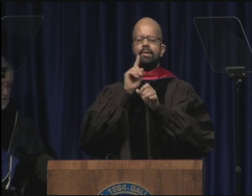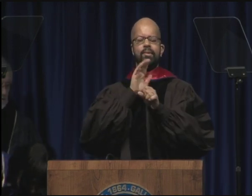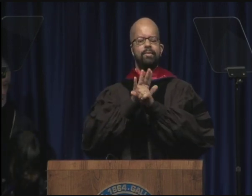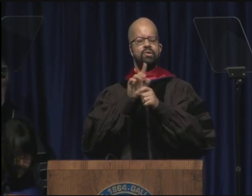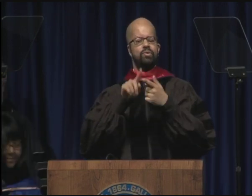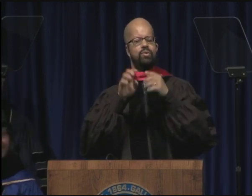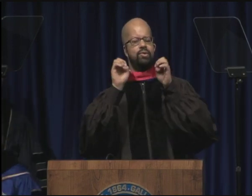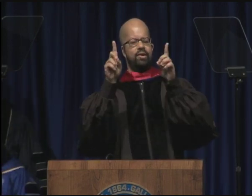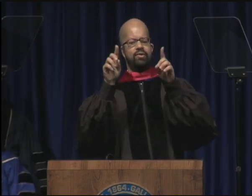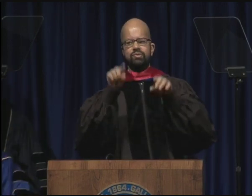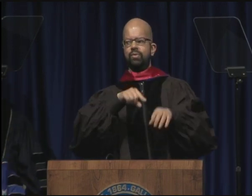preparation.